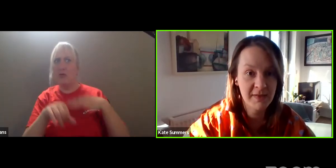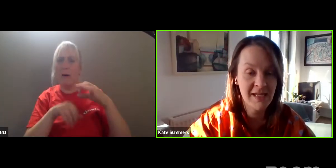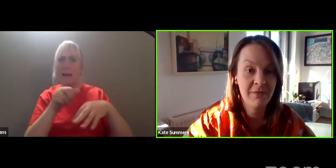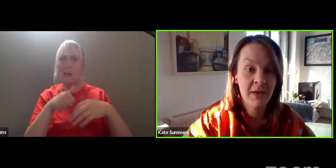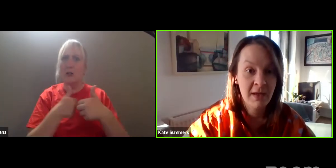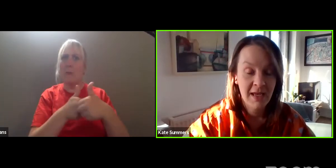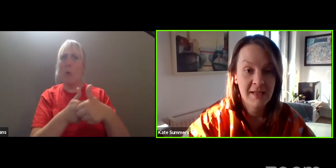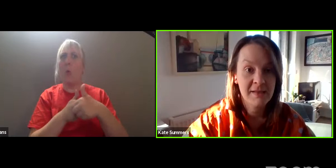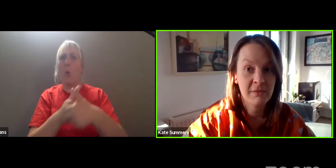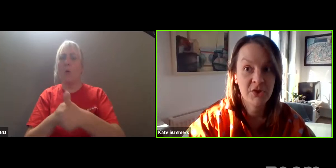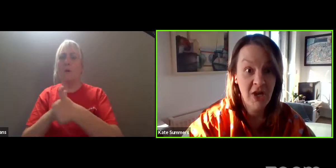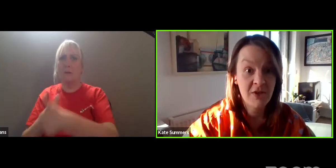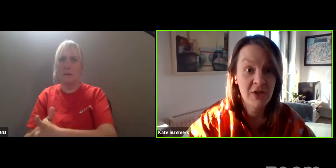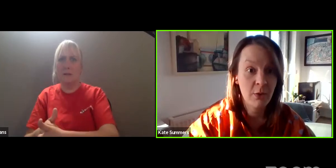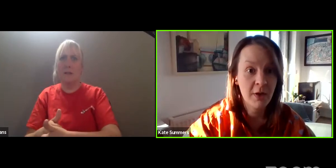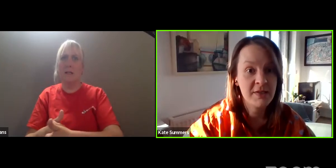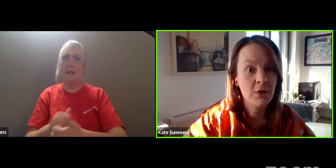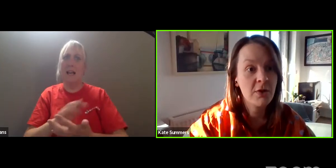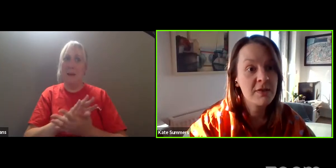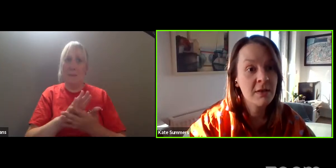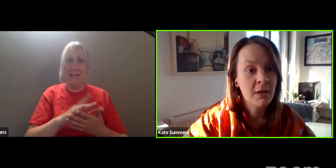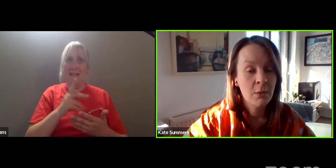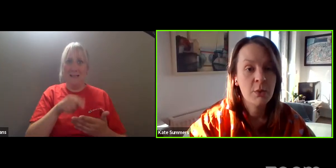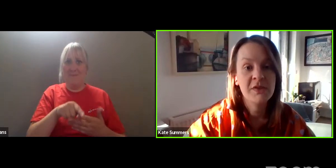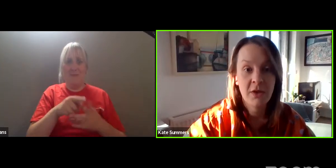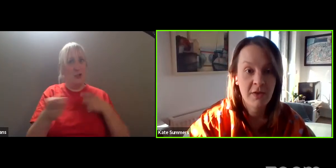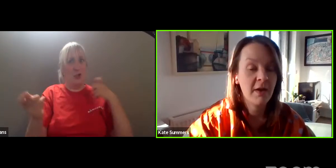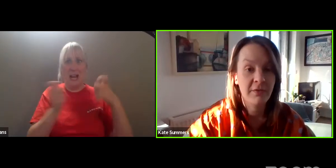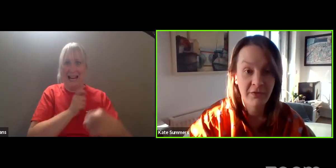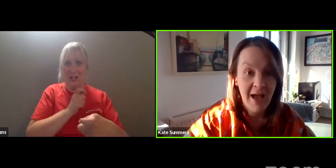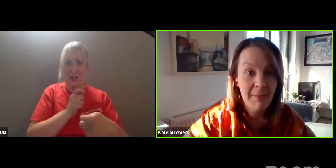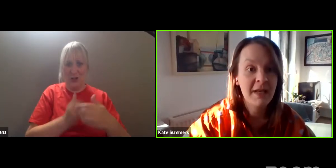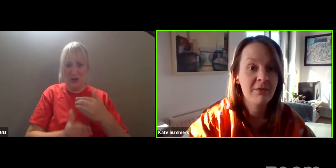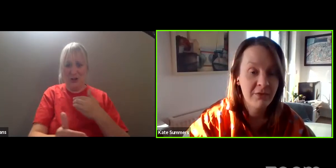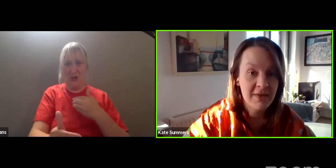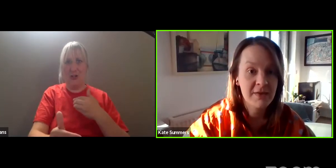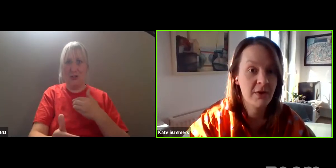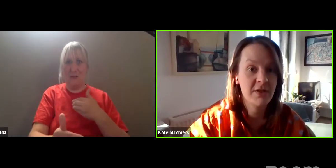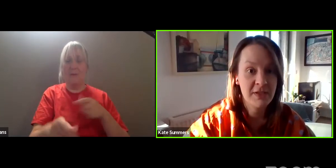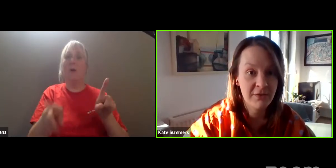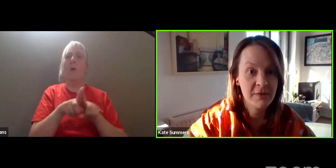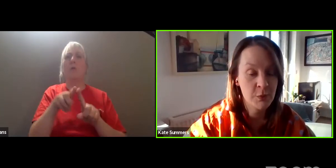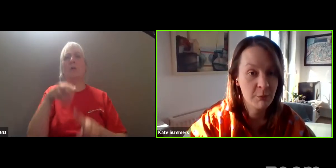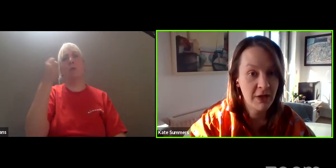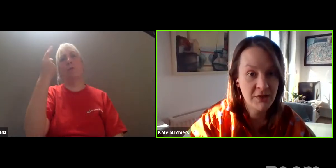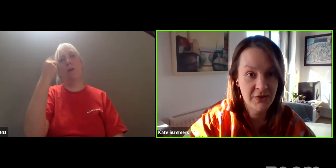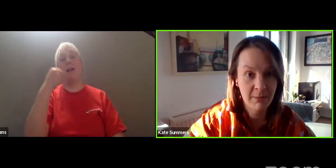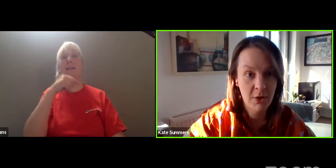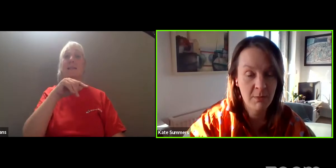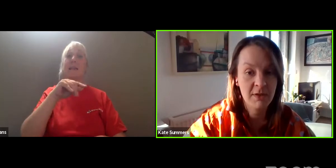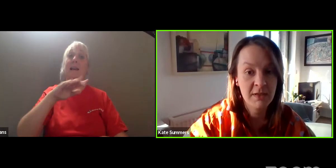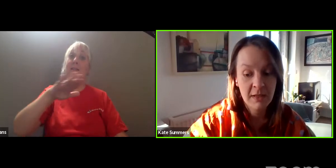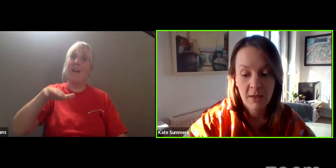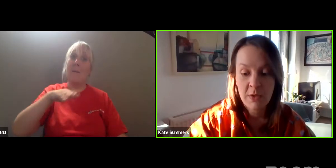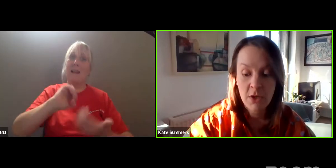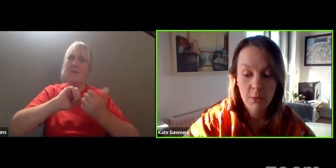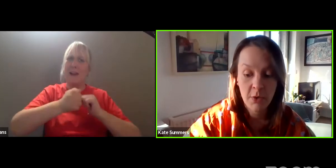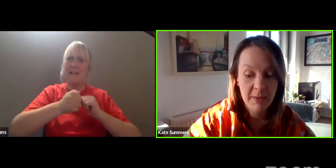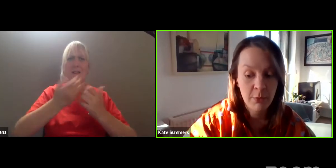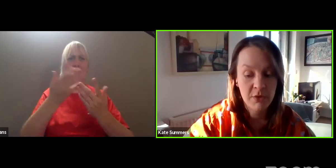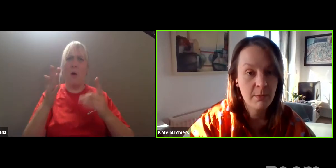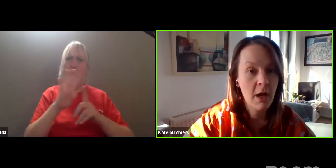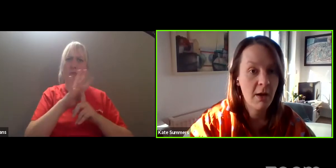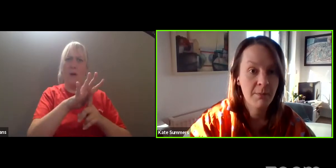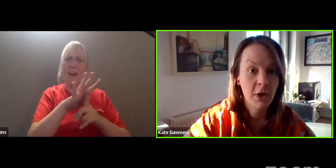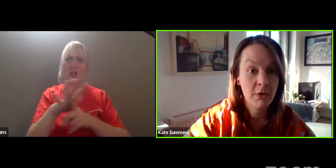people can receive is changing quite a lot. We also know that kind of family and friends are under different sorts of pressures at the moment, and we know